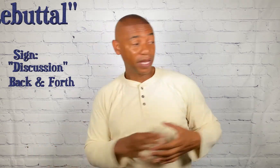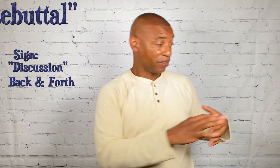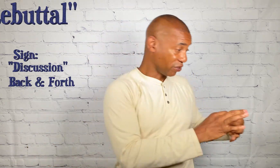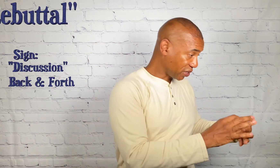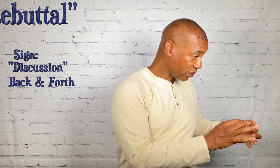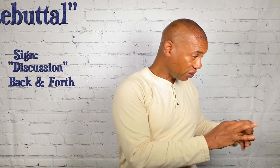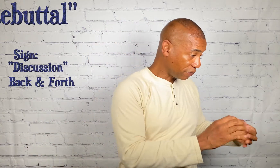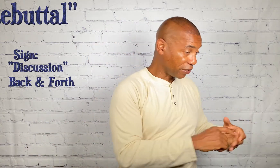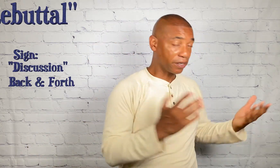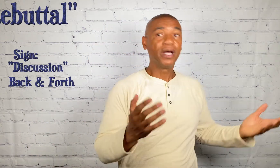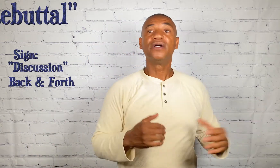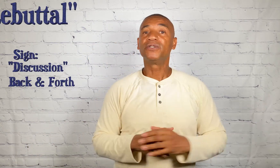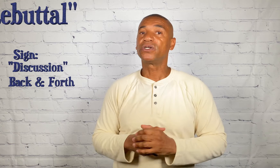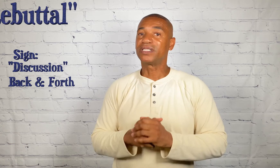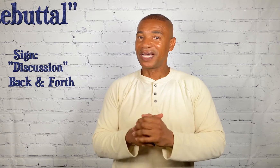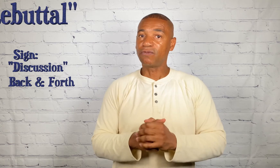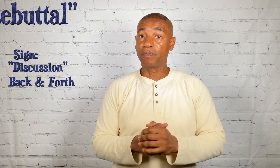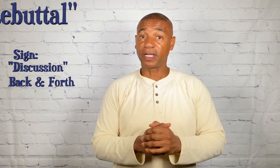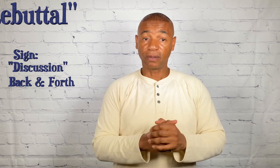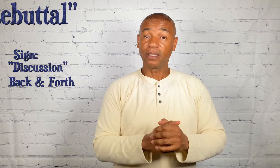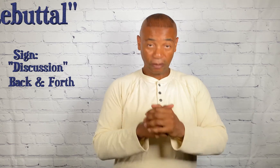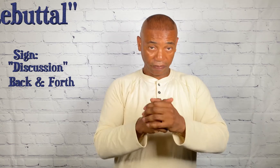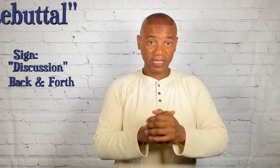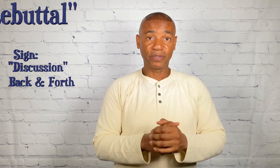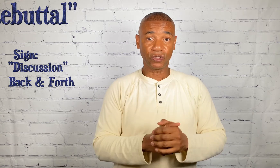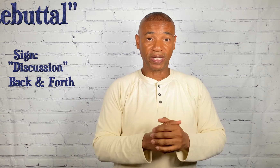they're discussing something there. So the sign rebuttal, let me demonstrate.